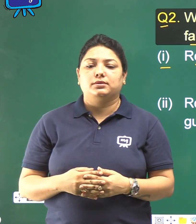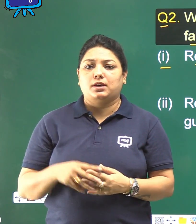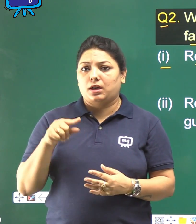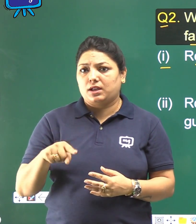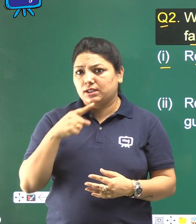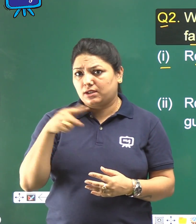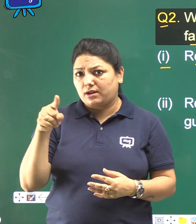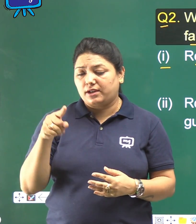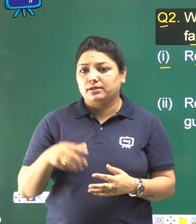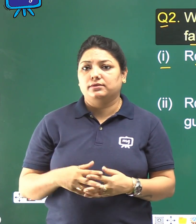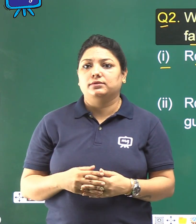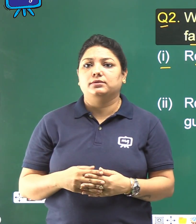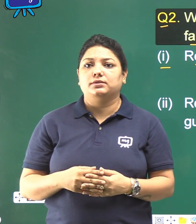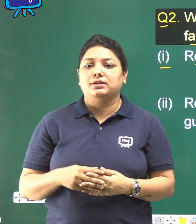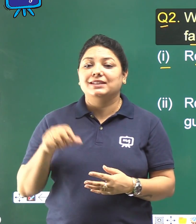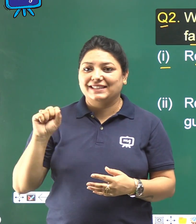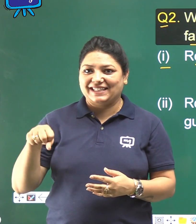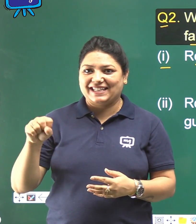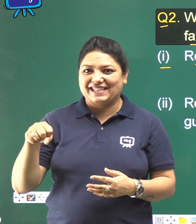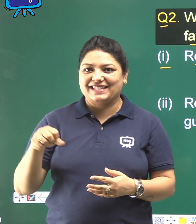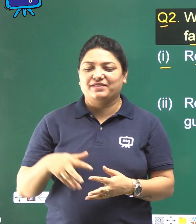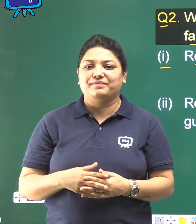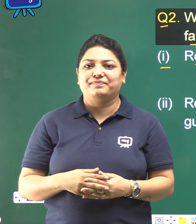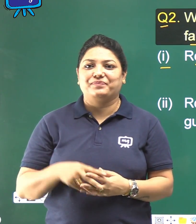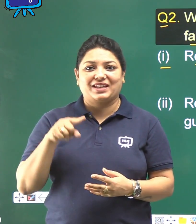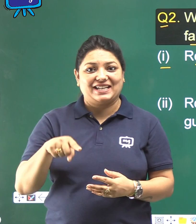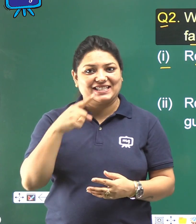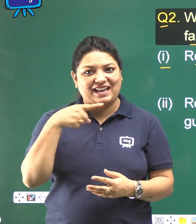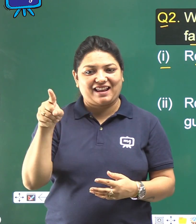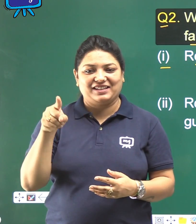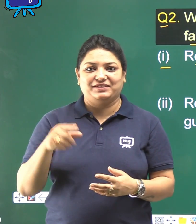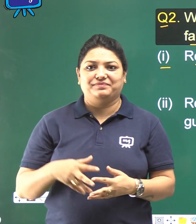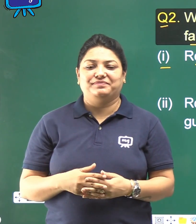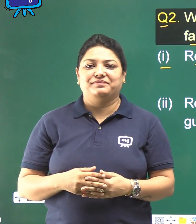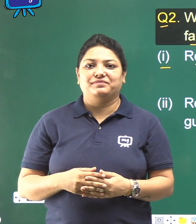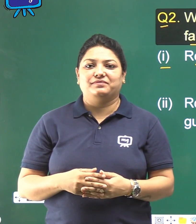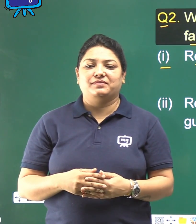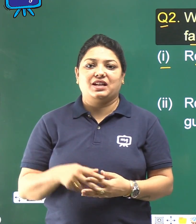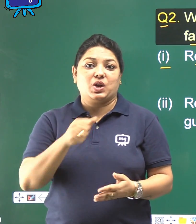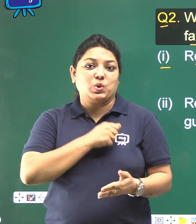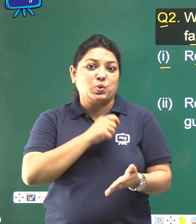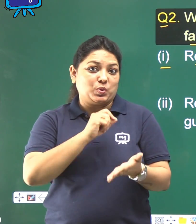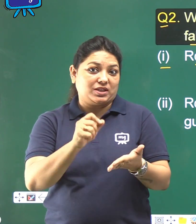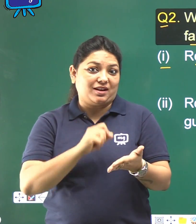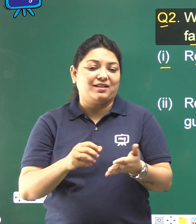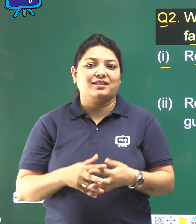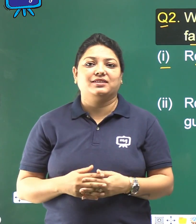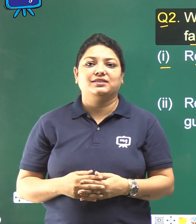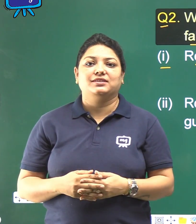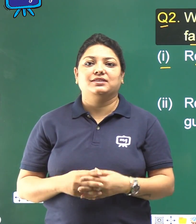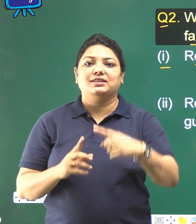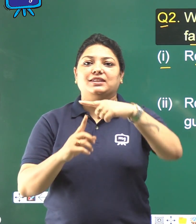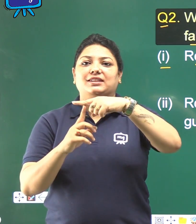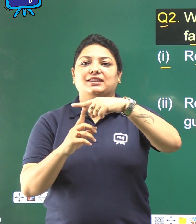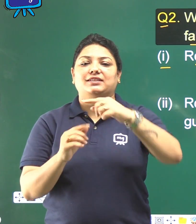Is it right? Yes, it's correct. So we shall write